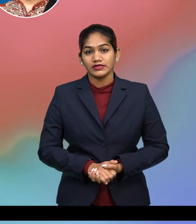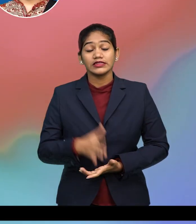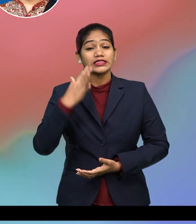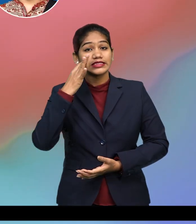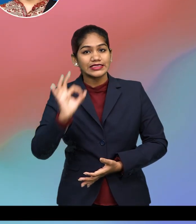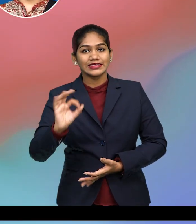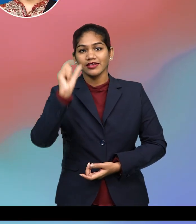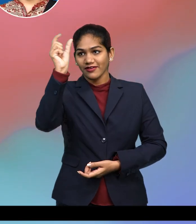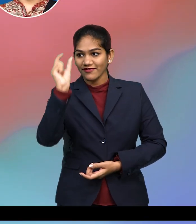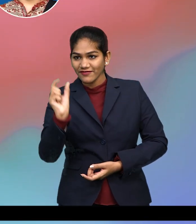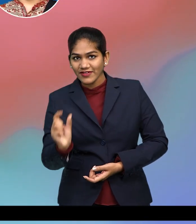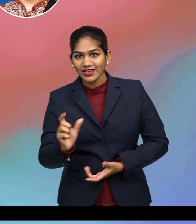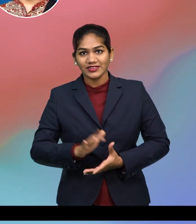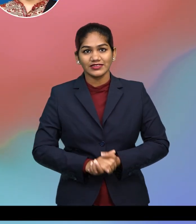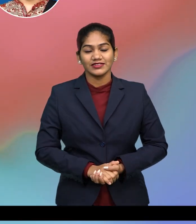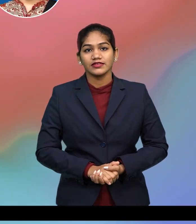Keywords: